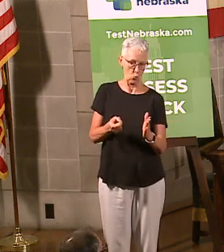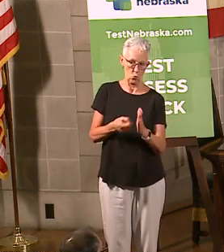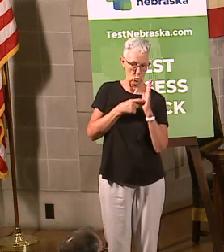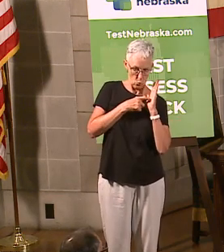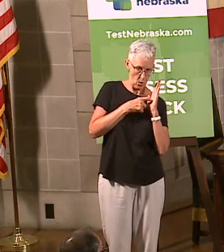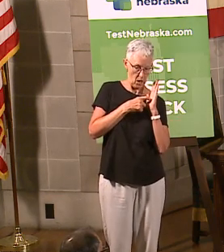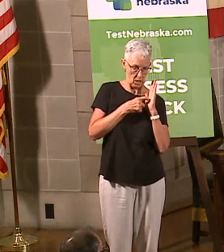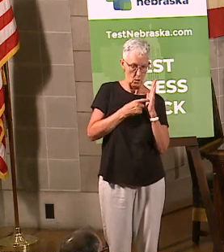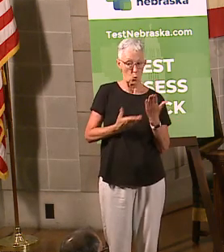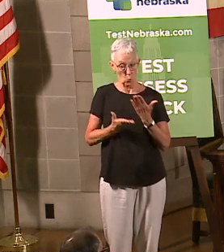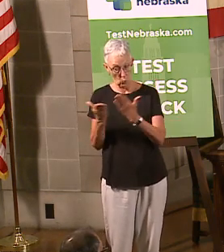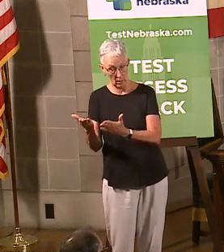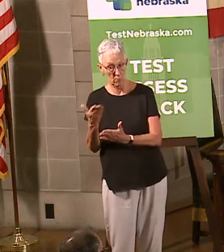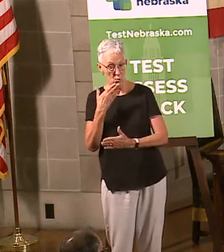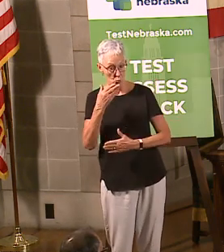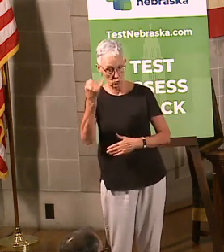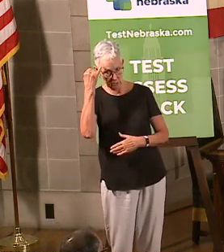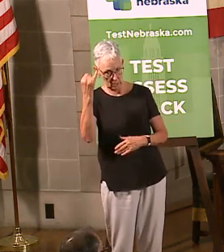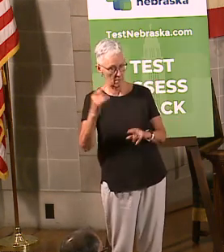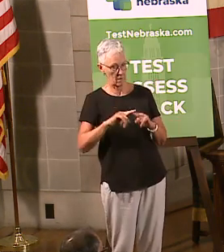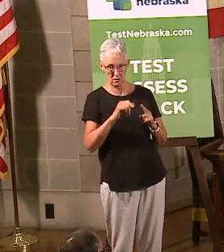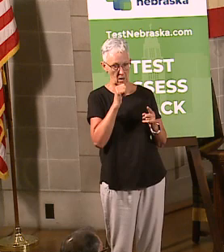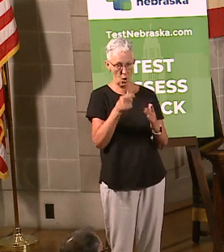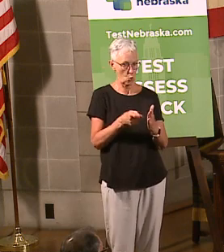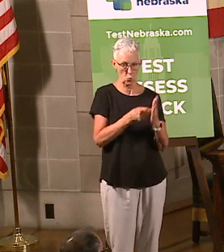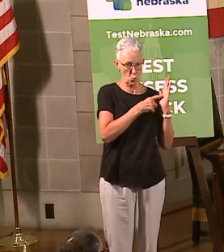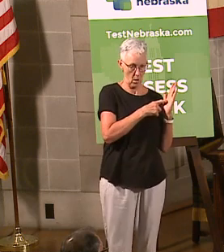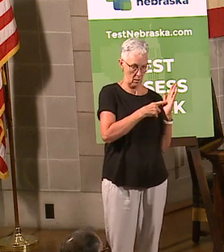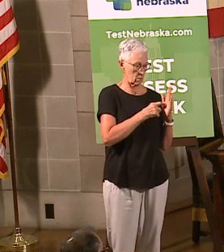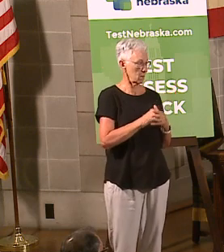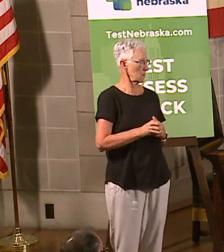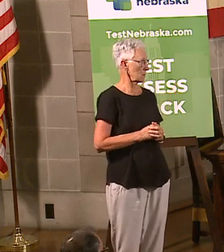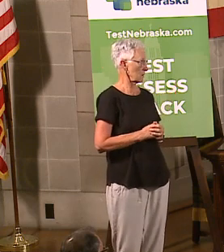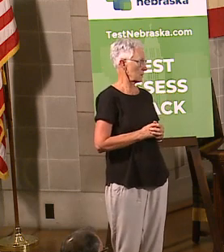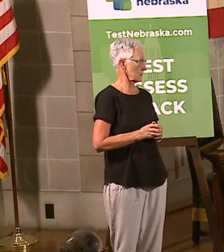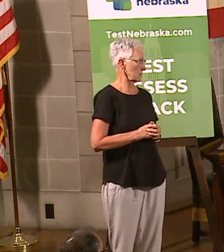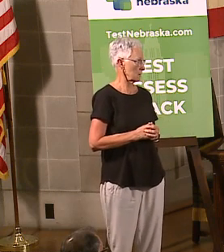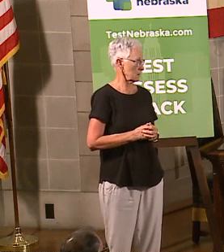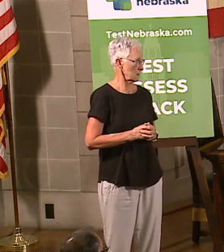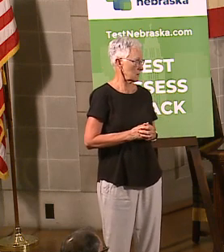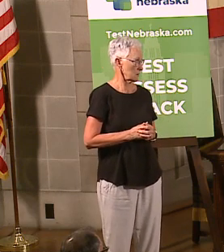they don't have to be tested. So we want to keep kind of